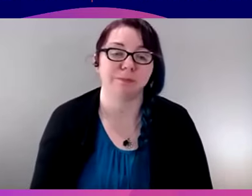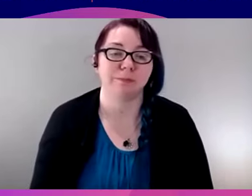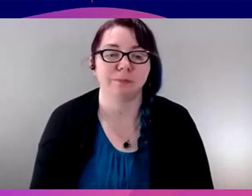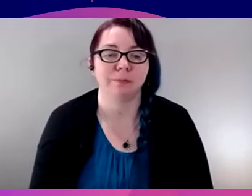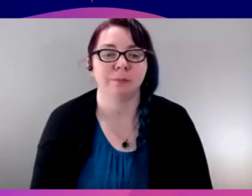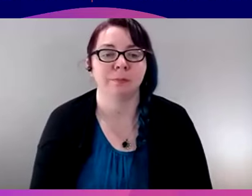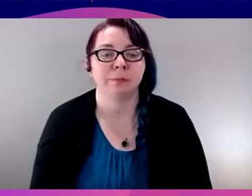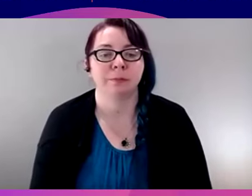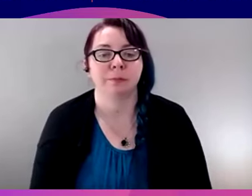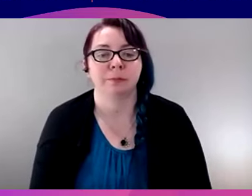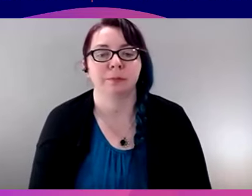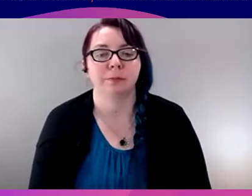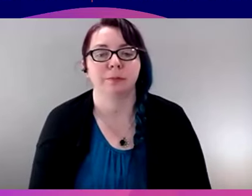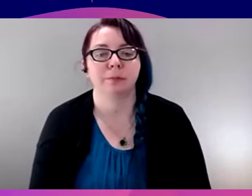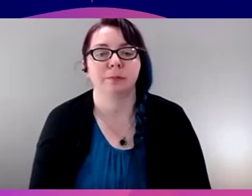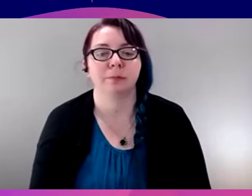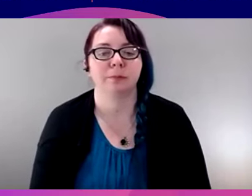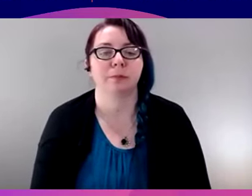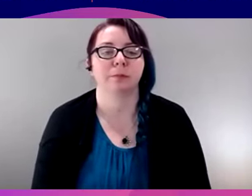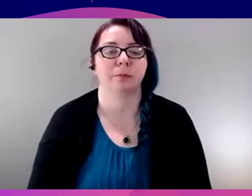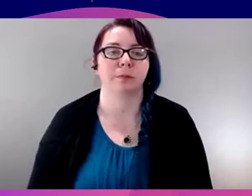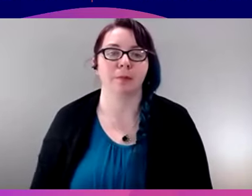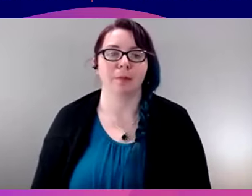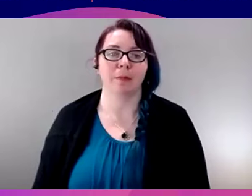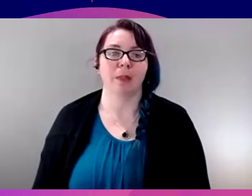Sabrid, who is the implementation coordinator for the Knowledge Hub.